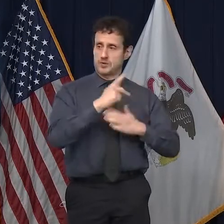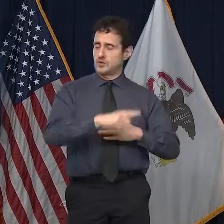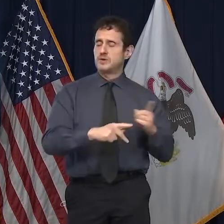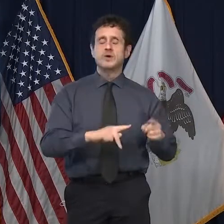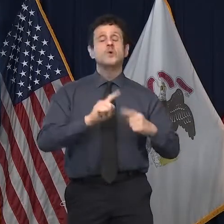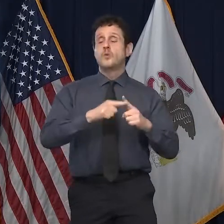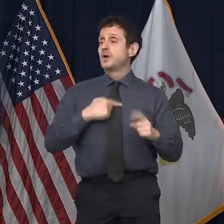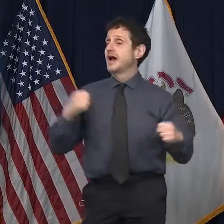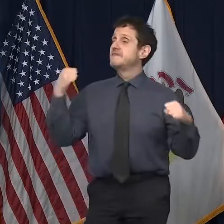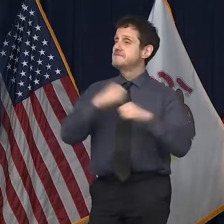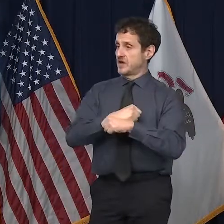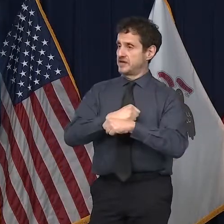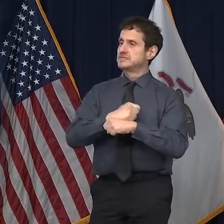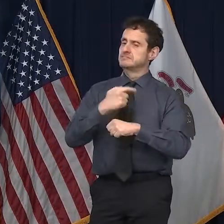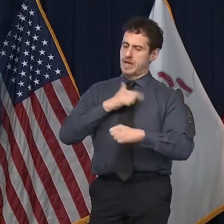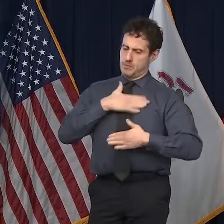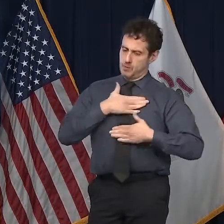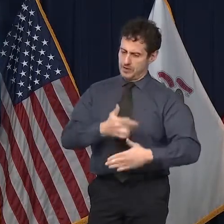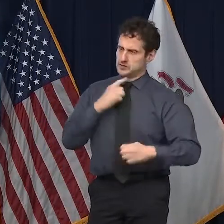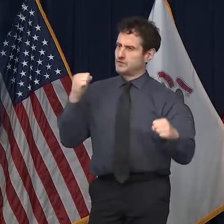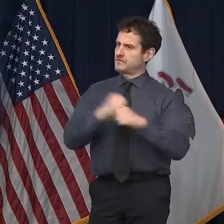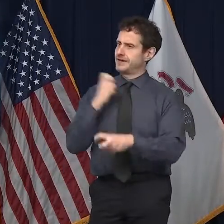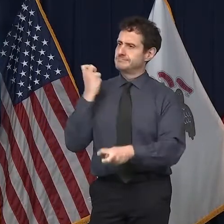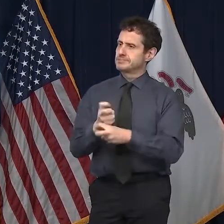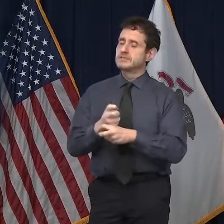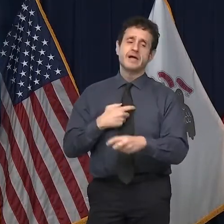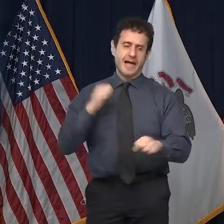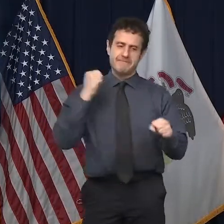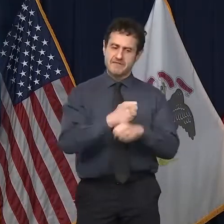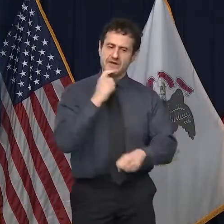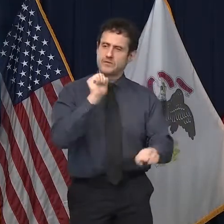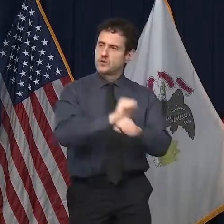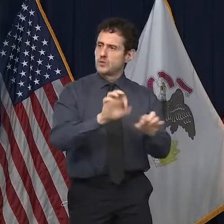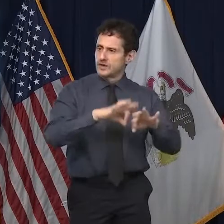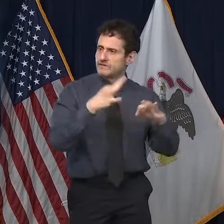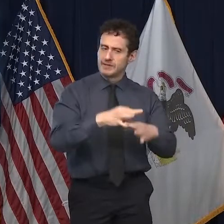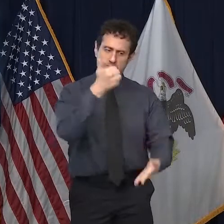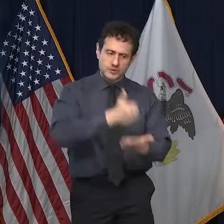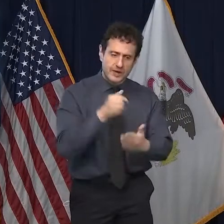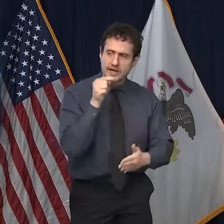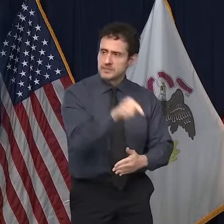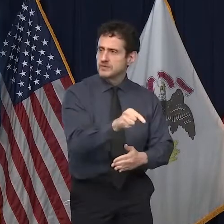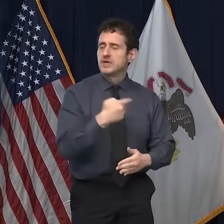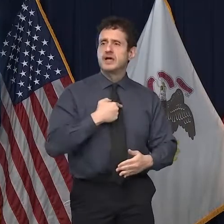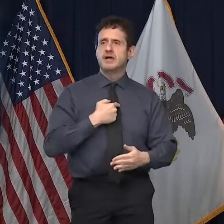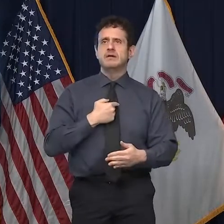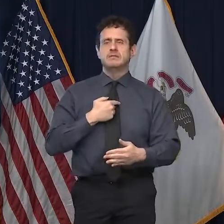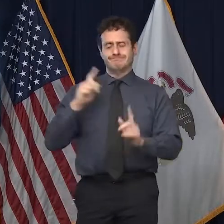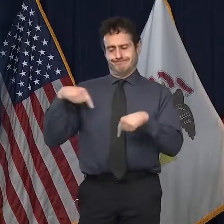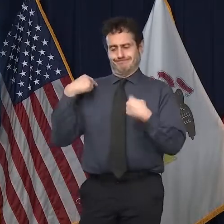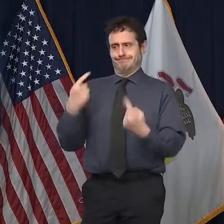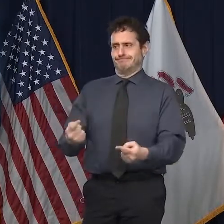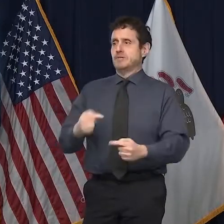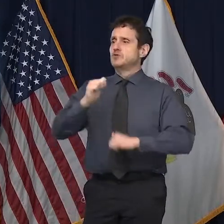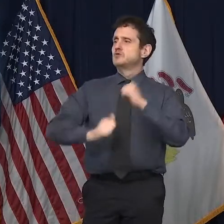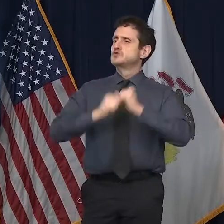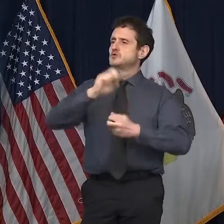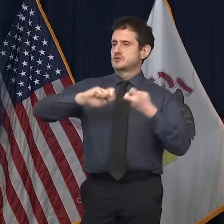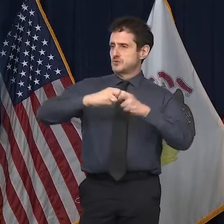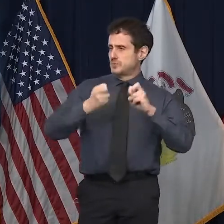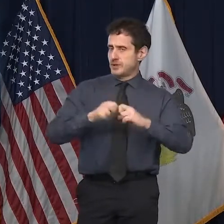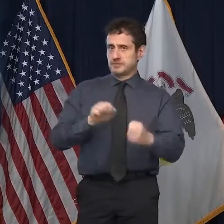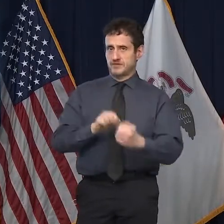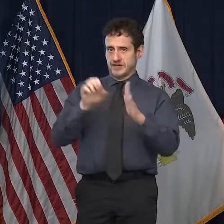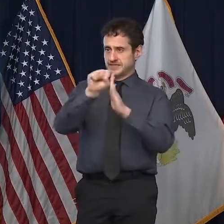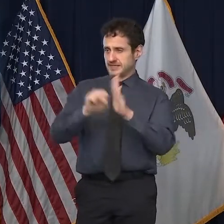I go all in. And here I'm fighting for the working families of Illinois. I'm trying to solve the long-term structural issues facing our state, and I'm